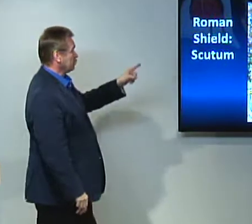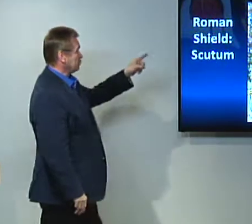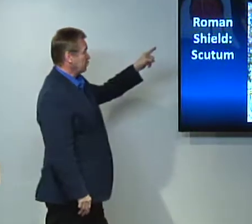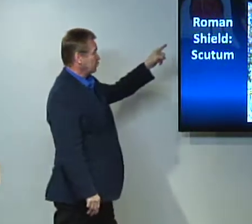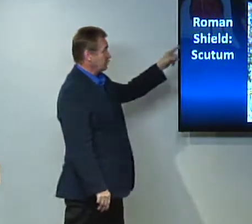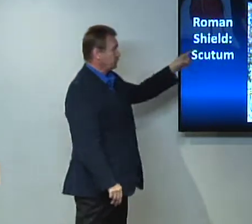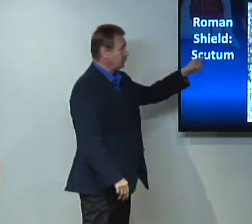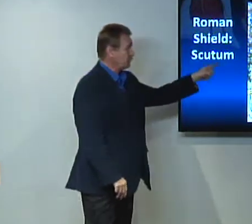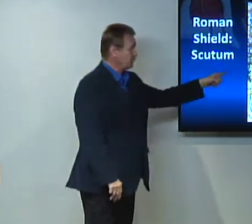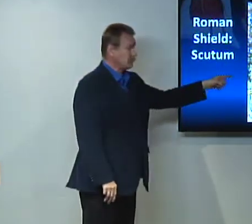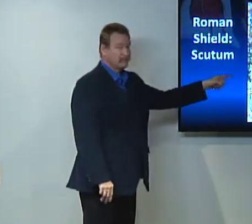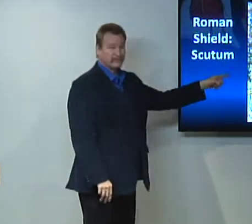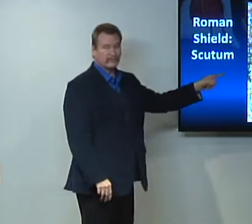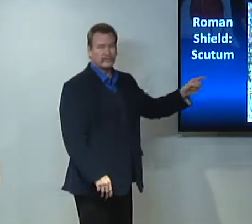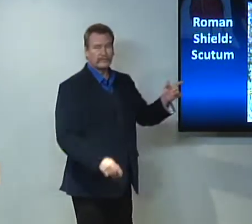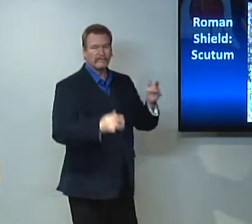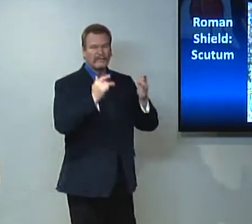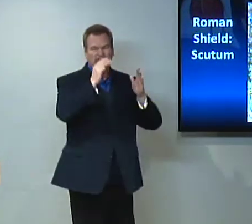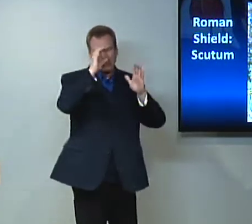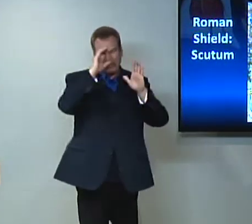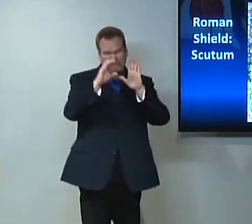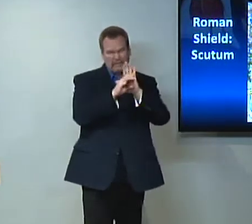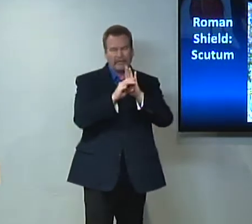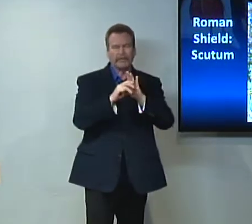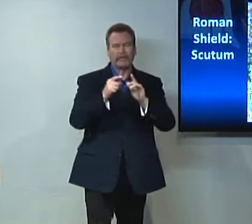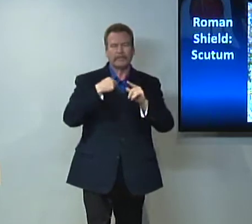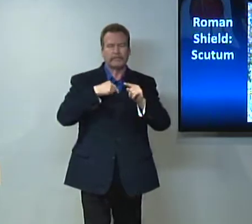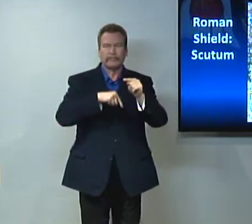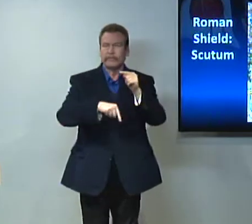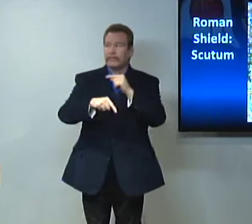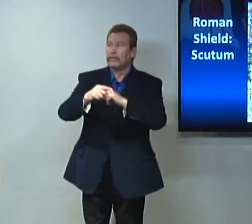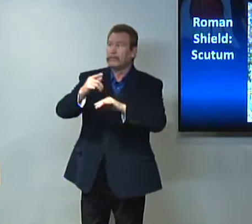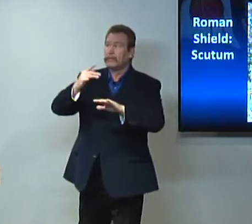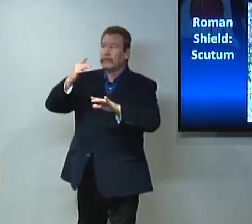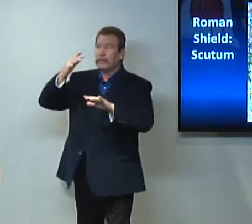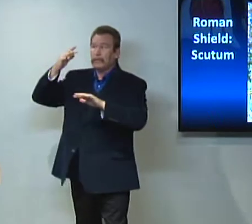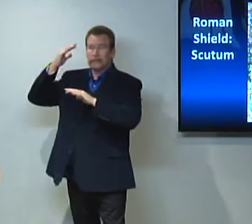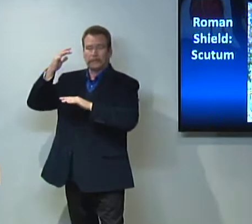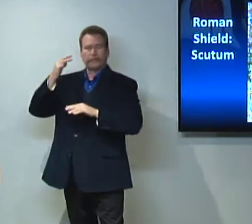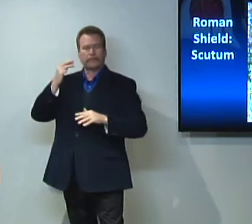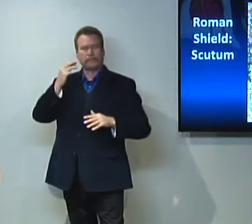The Roman shield, it was called a scutum.